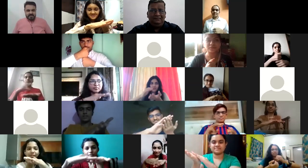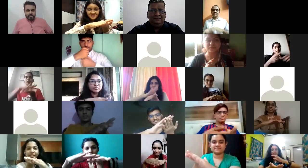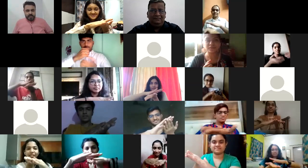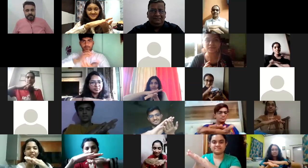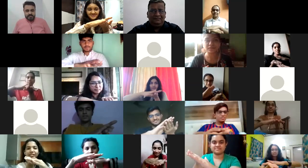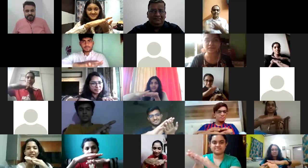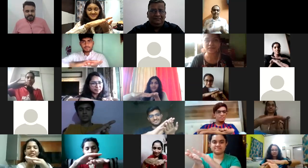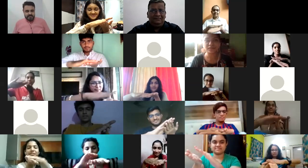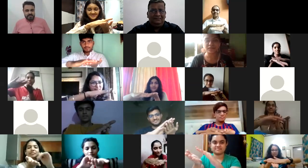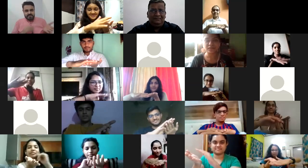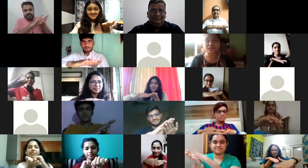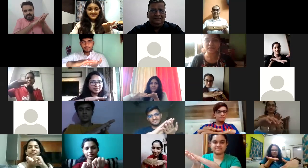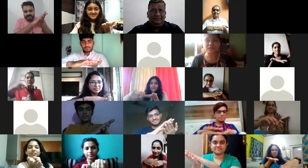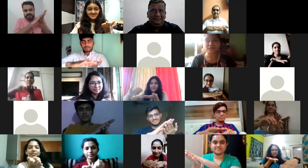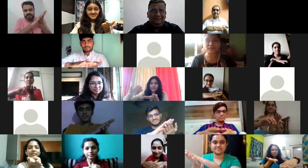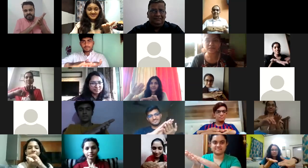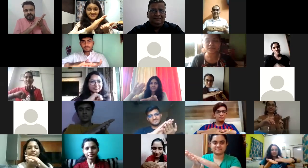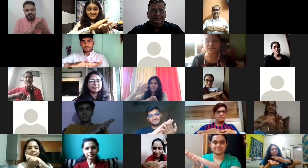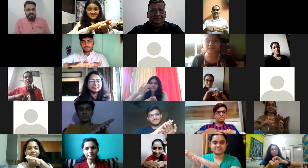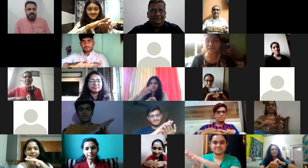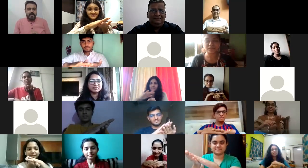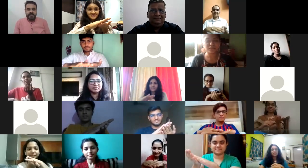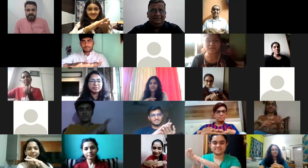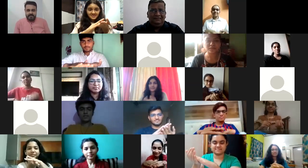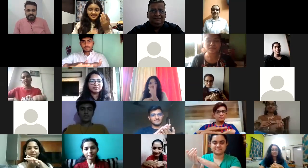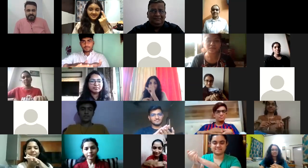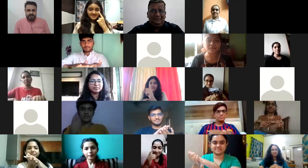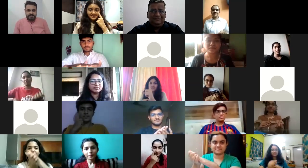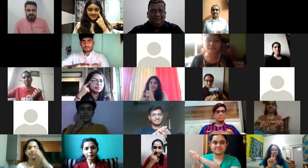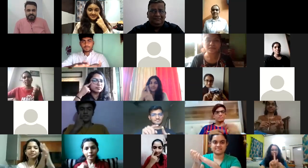only once. H, I.